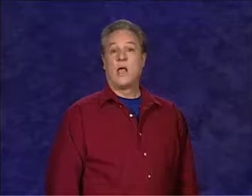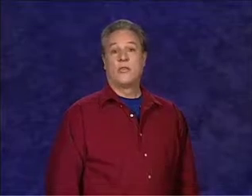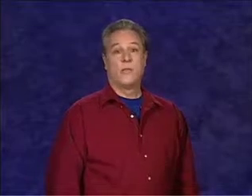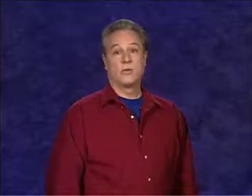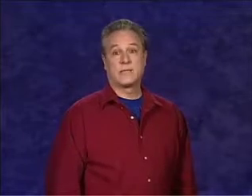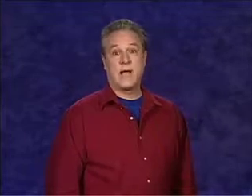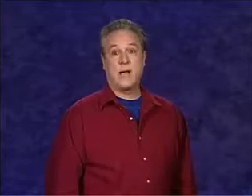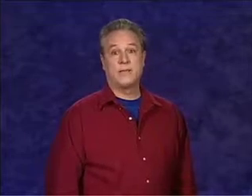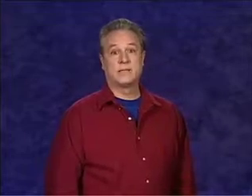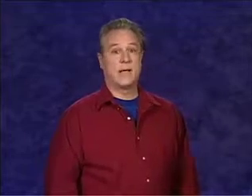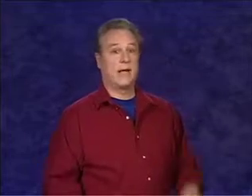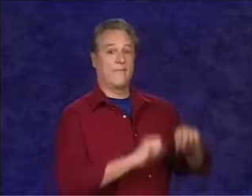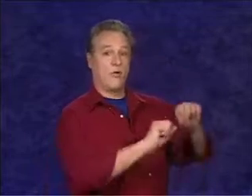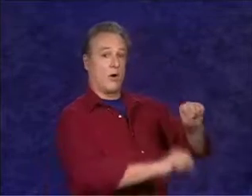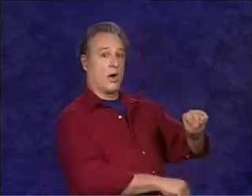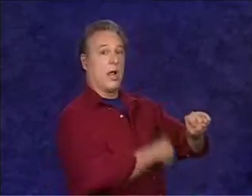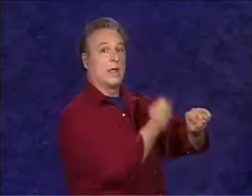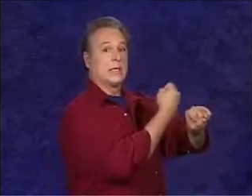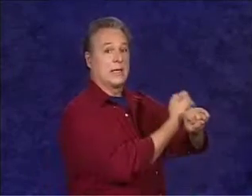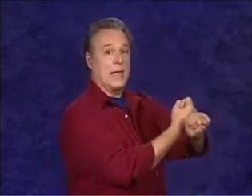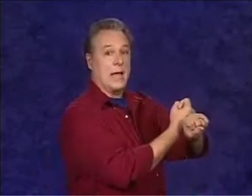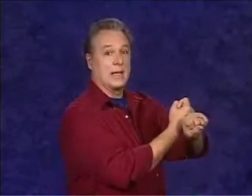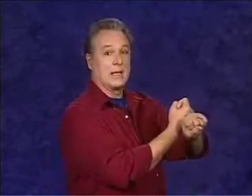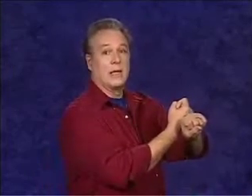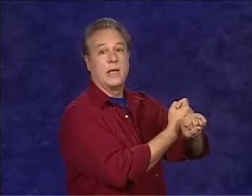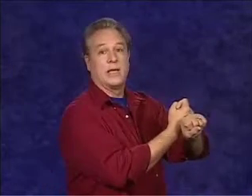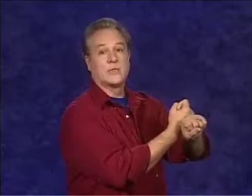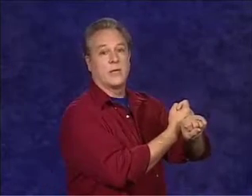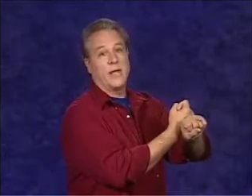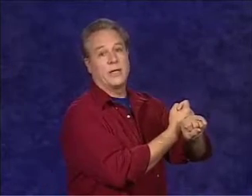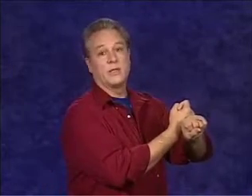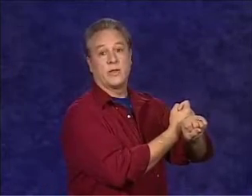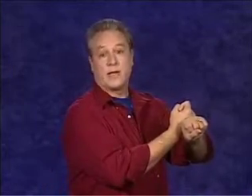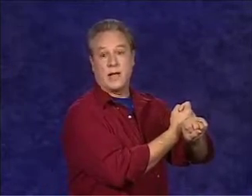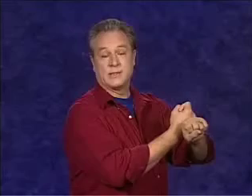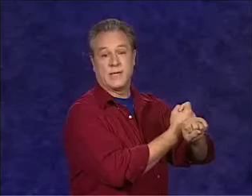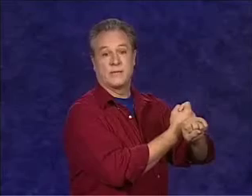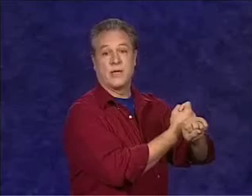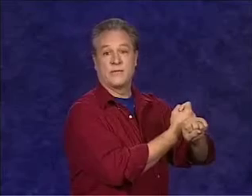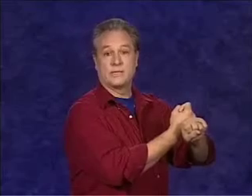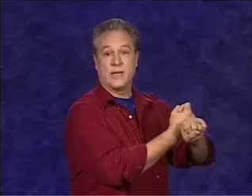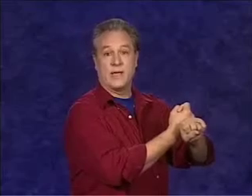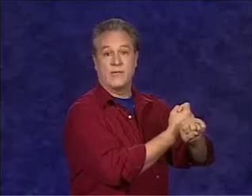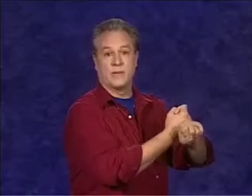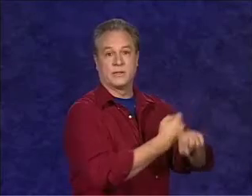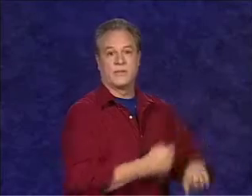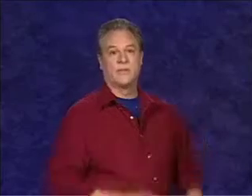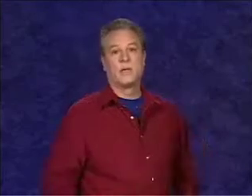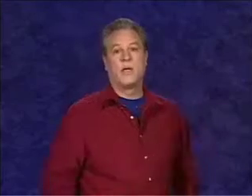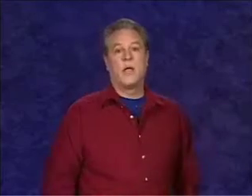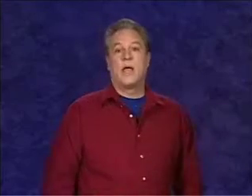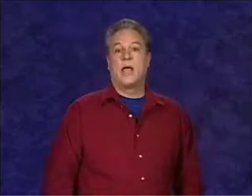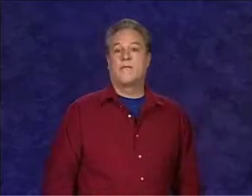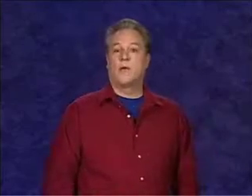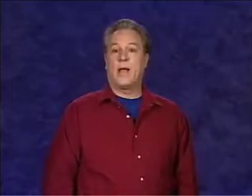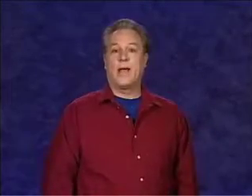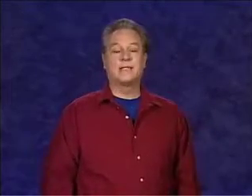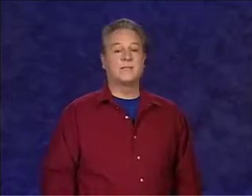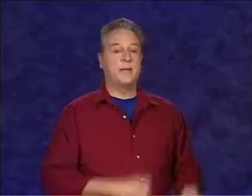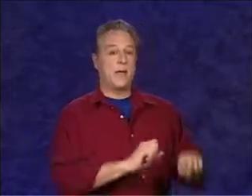The most common sign for lock is related to the concept of enslavement. If your hands